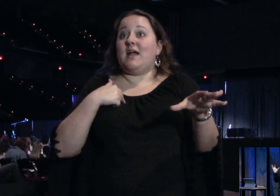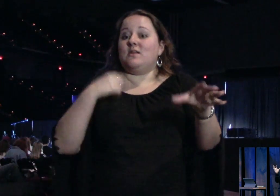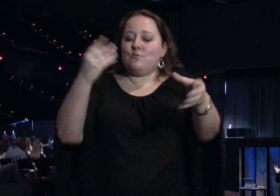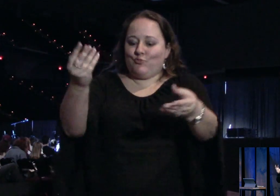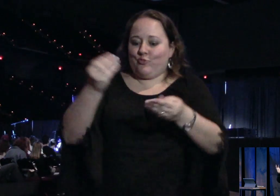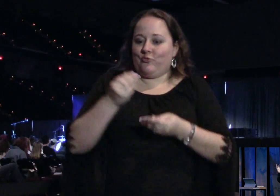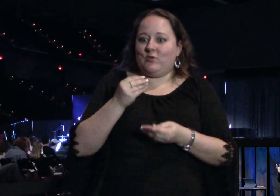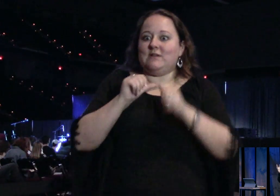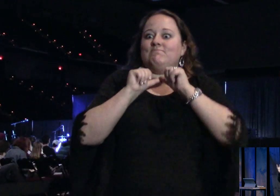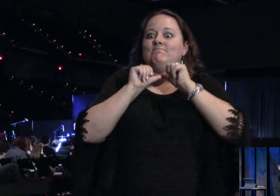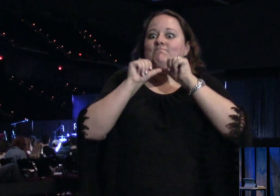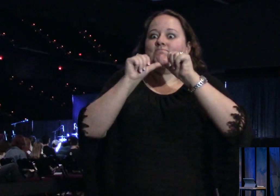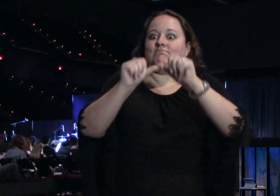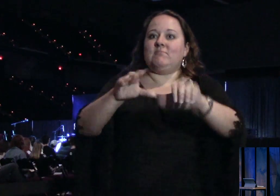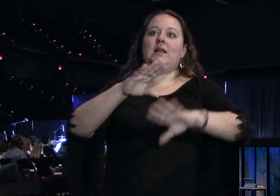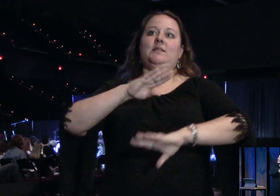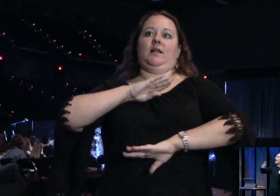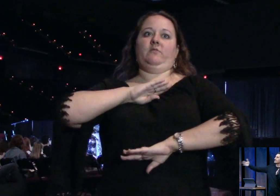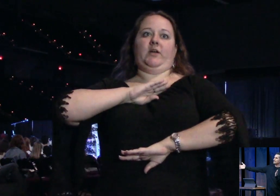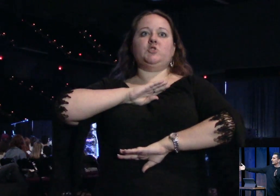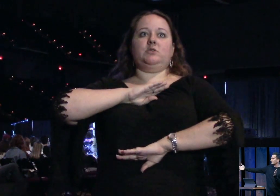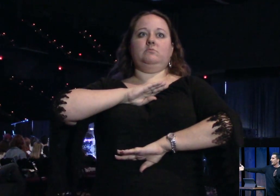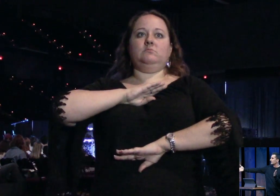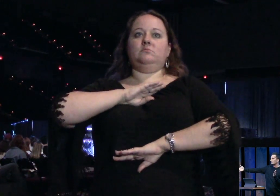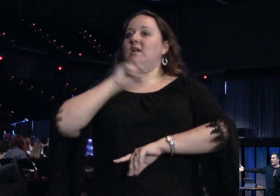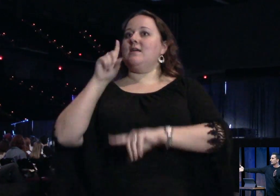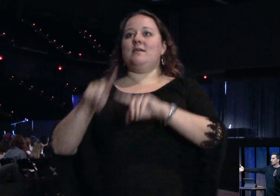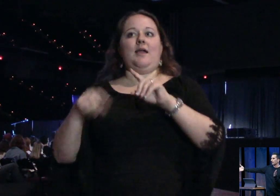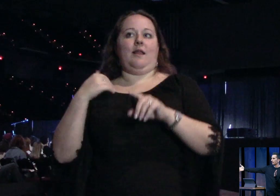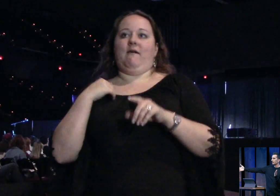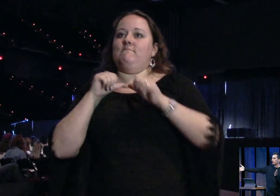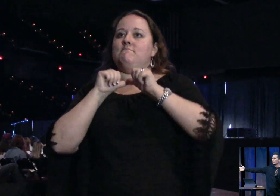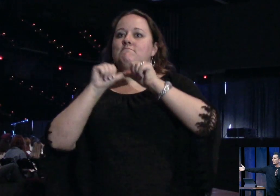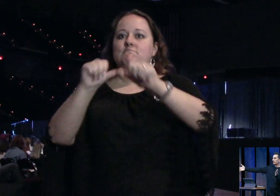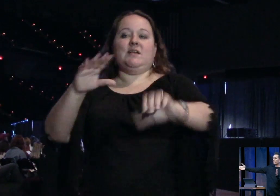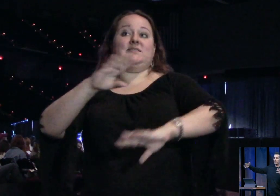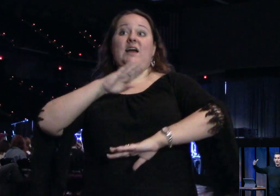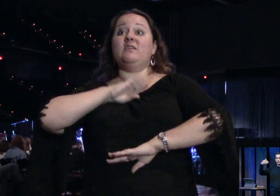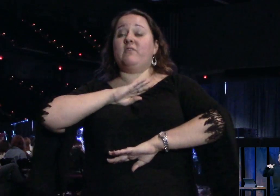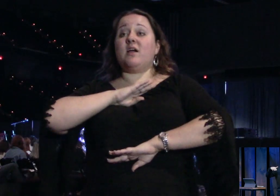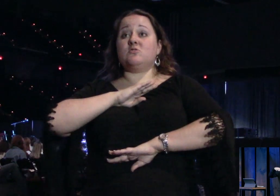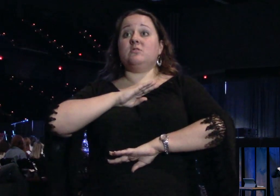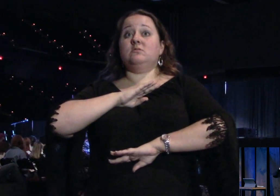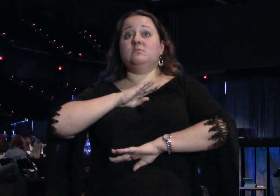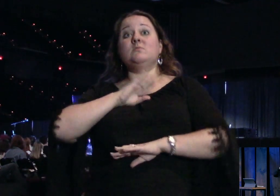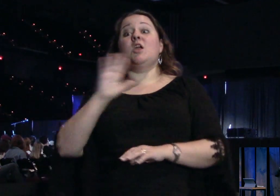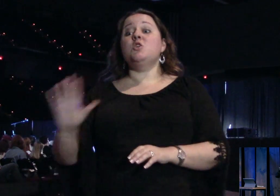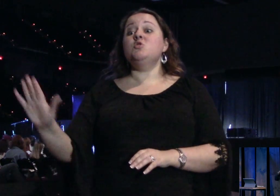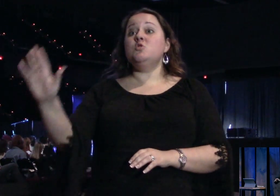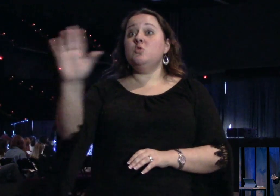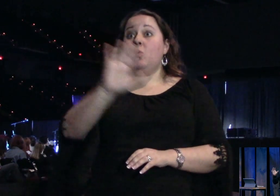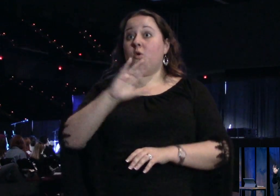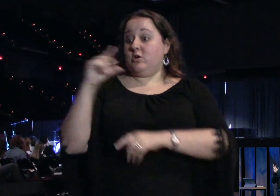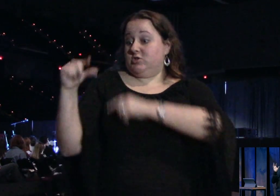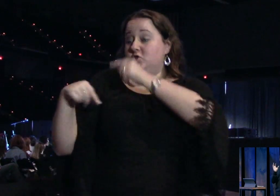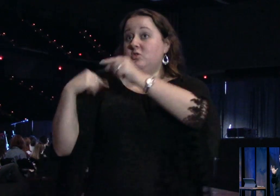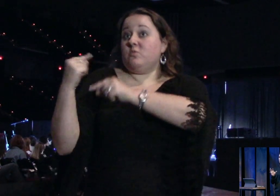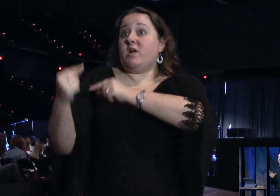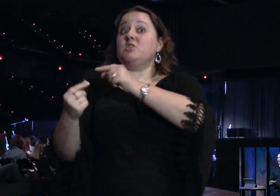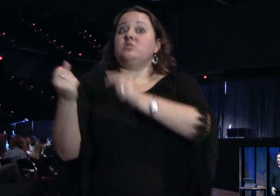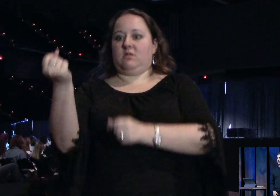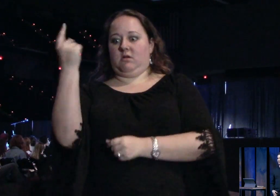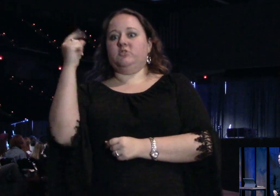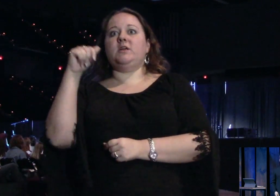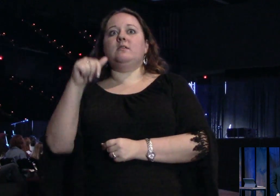comes out that provides lasting satisfaction. And if anyone gets this, it's going to be